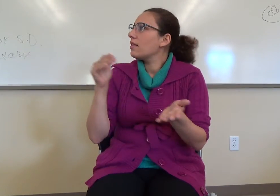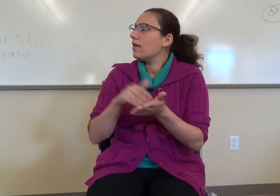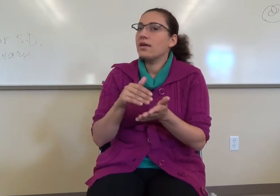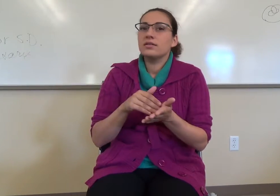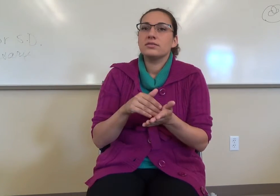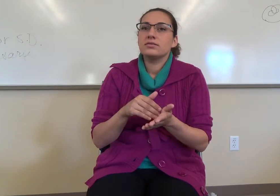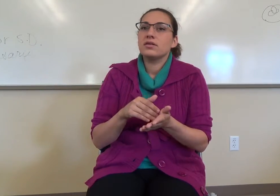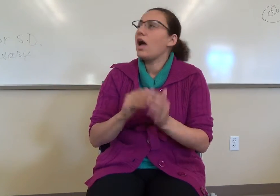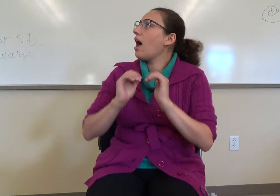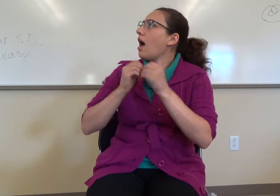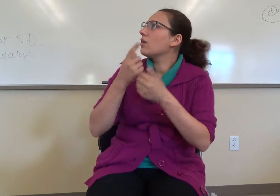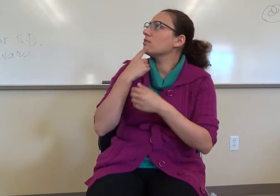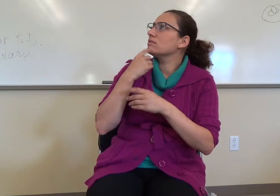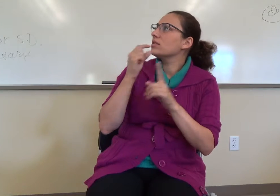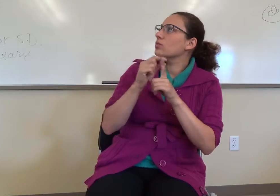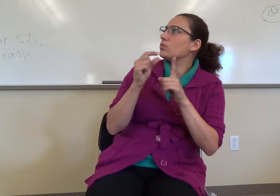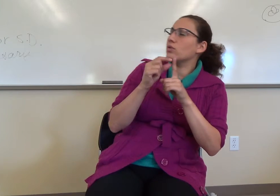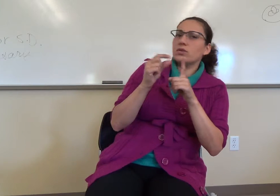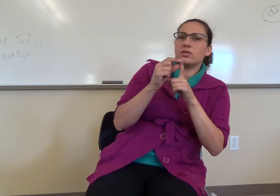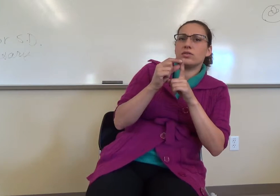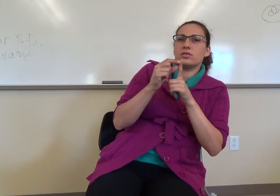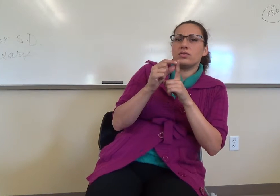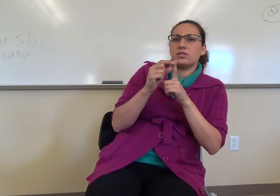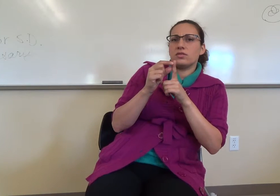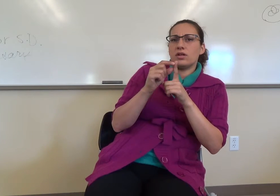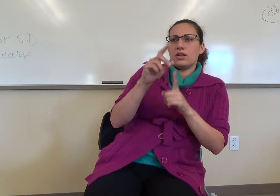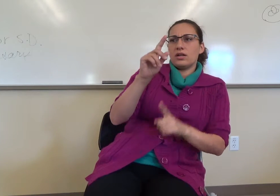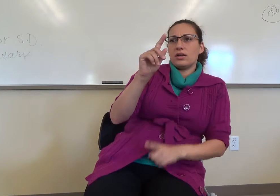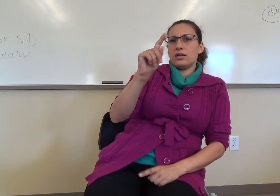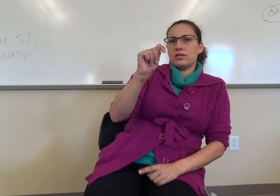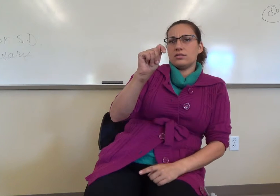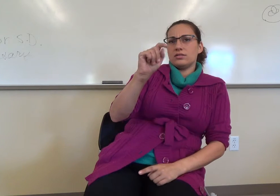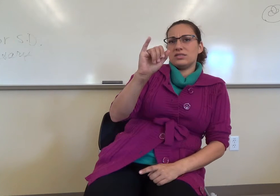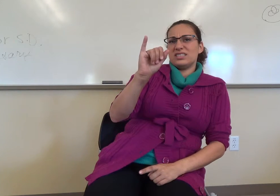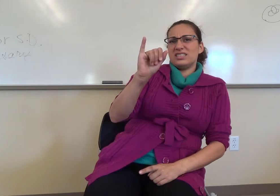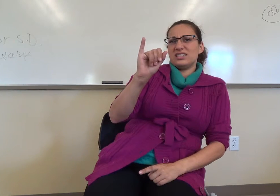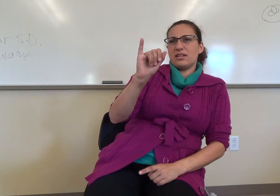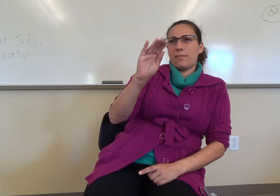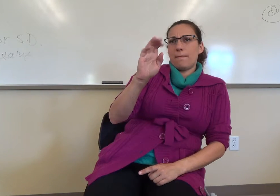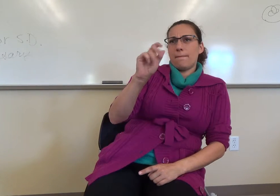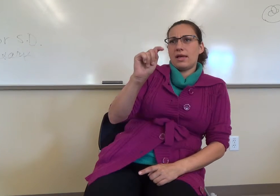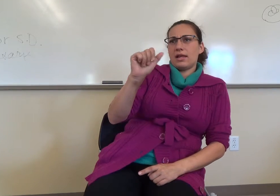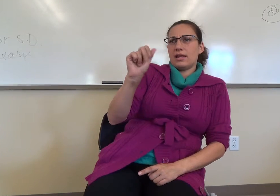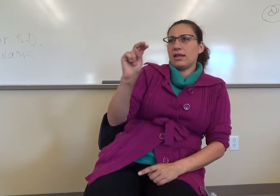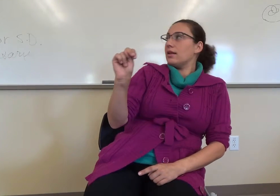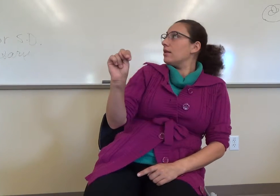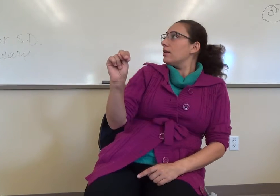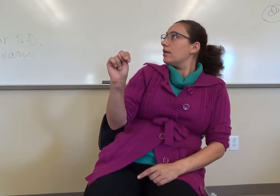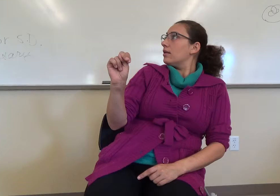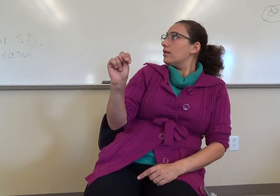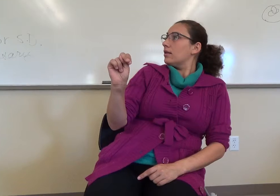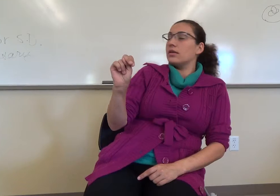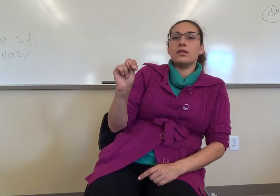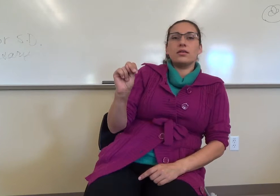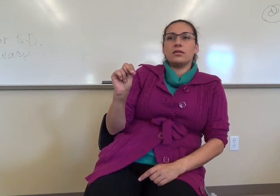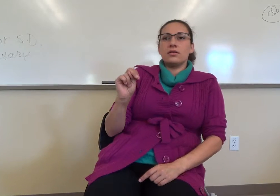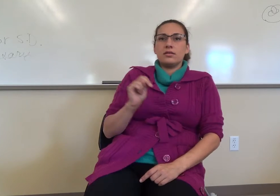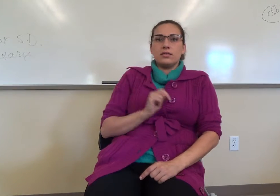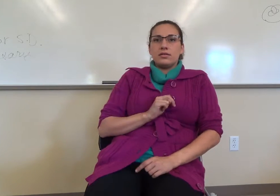this? Anyone know how to pronounce it? Tibet? Well, that's the name of the, Tibetan. this